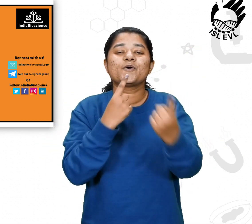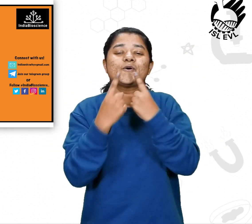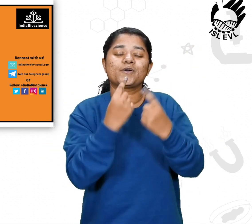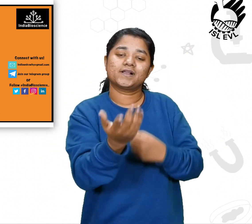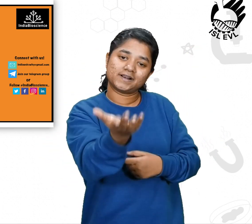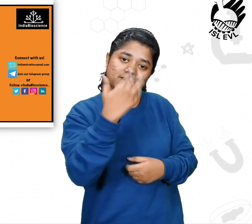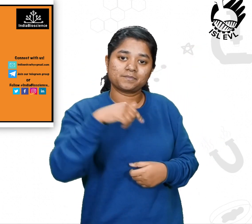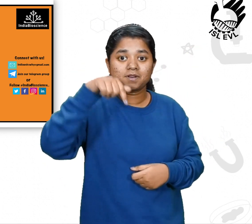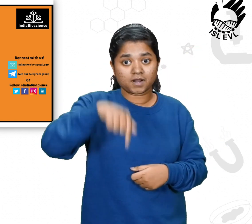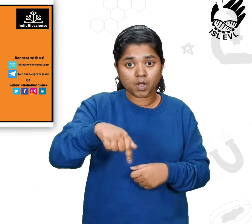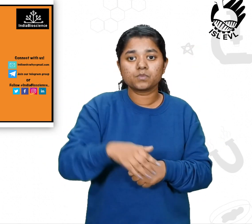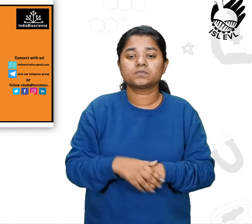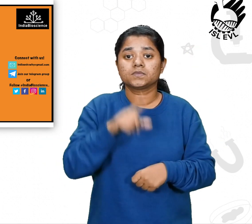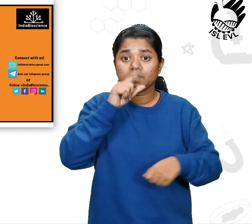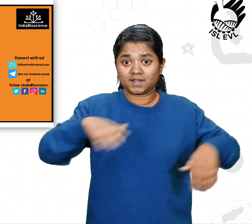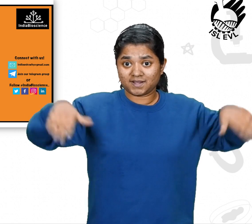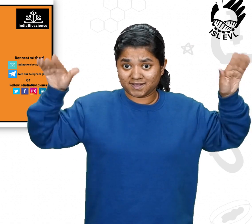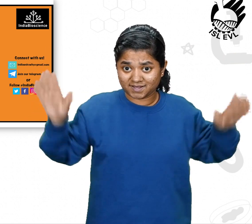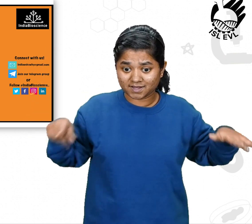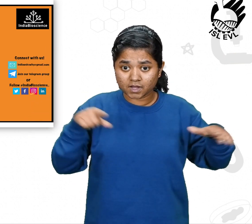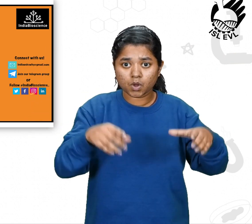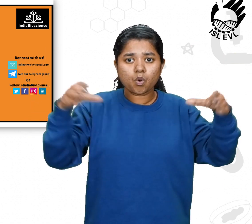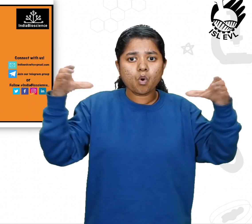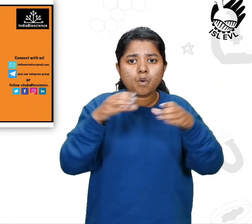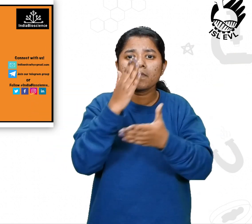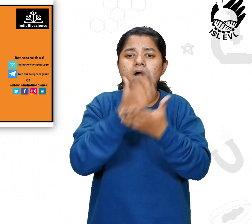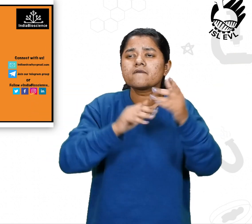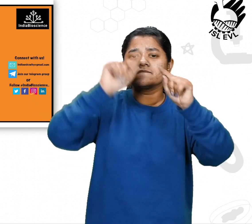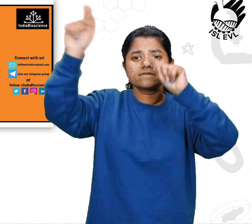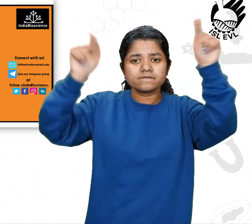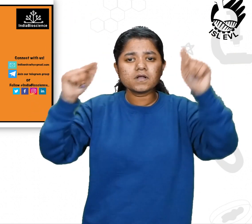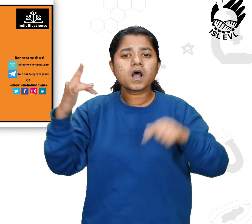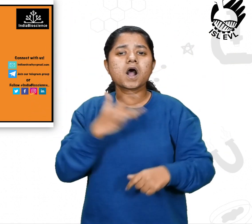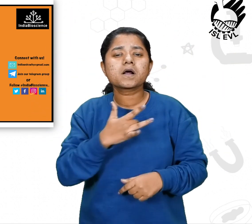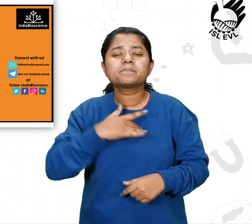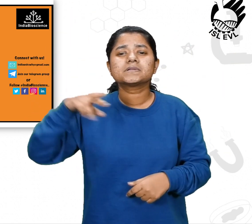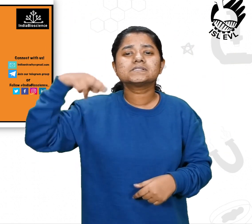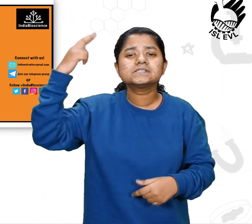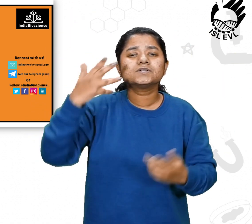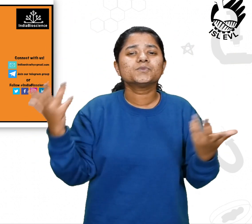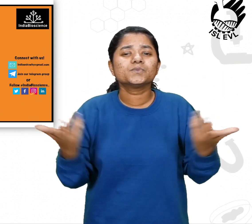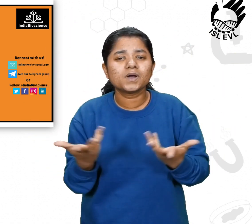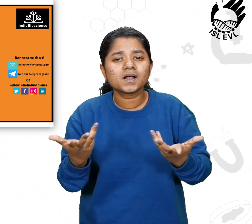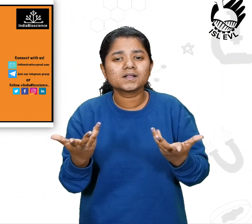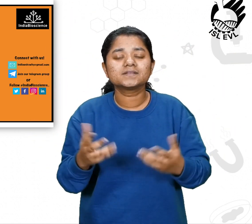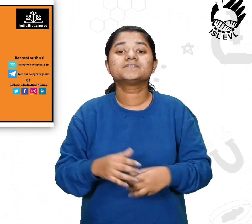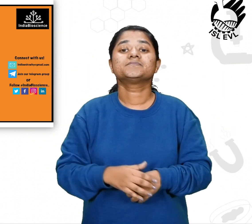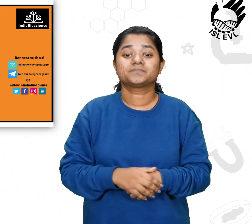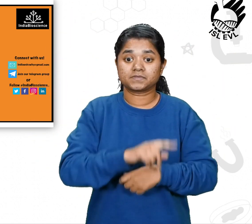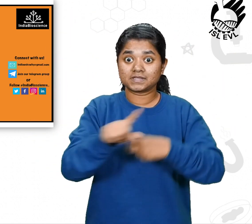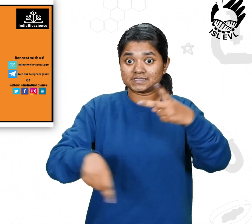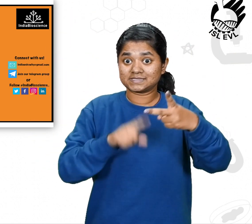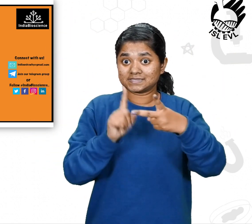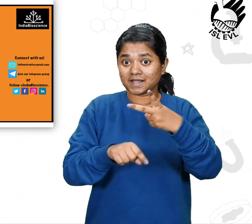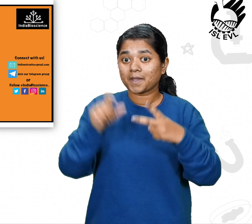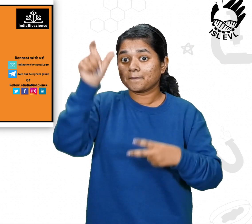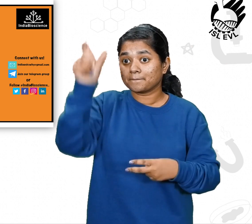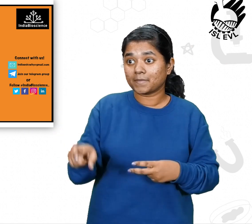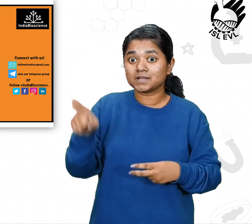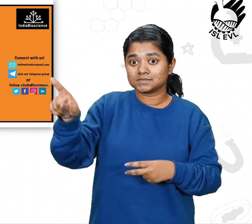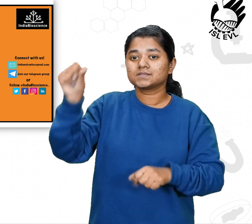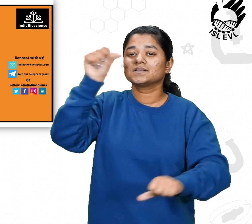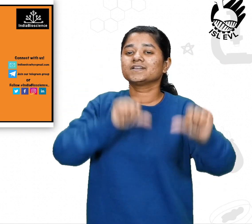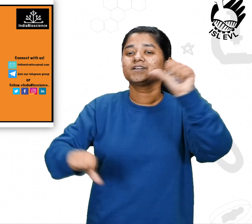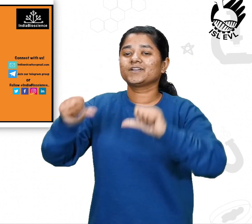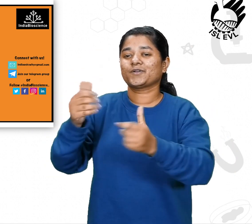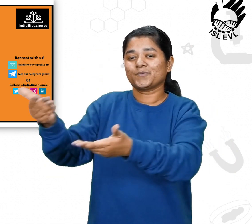form groups. In the second segment, we have Dr. Vishweshaguttan from the Department of